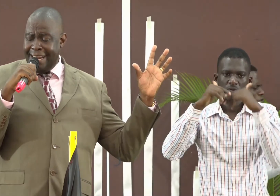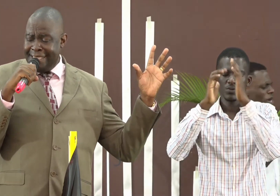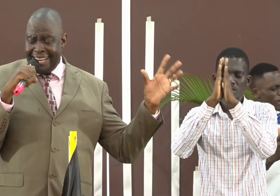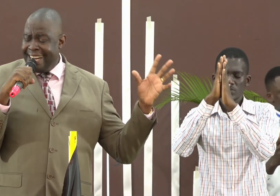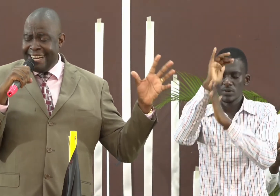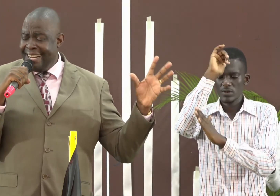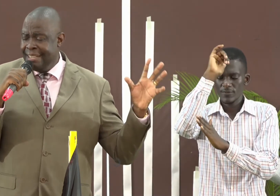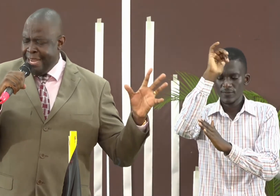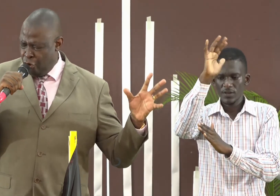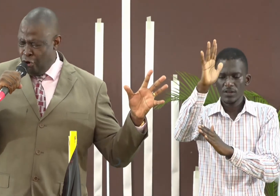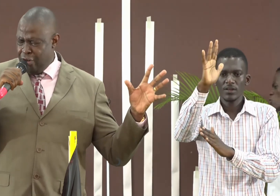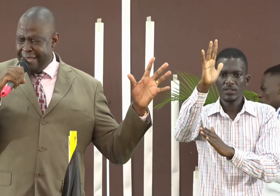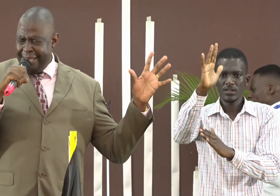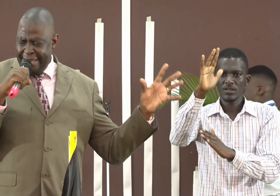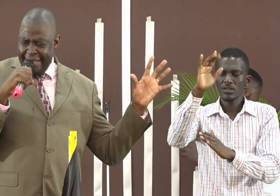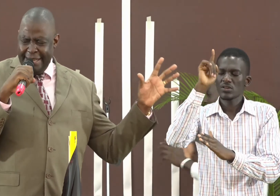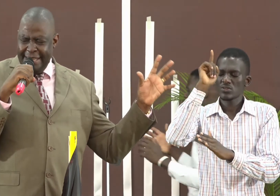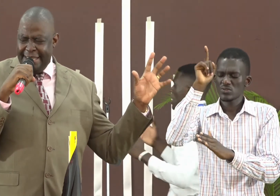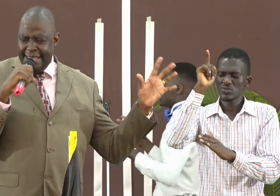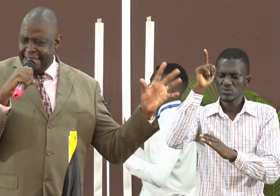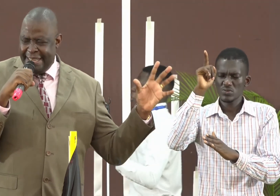tusaba taata oganye